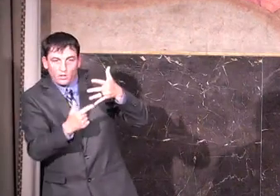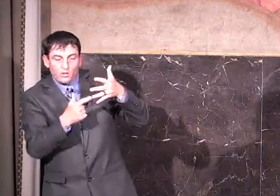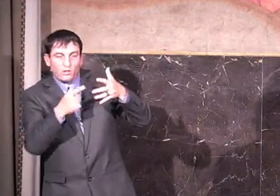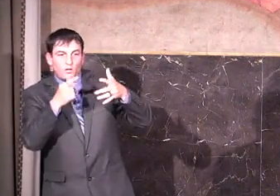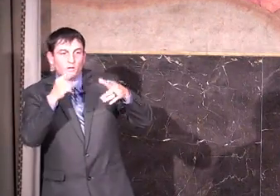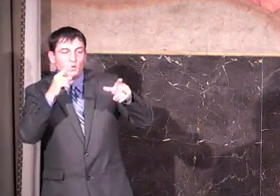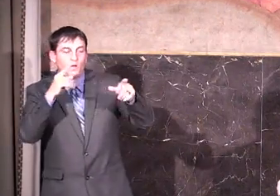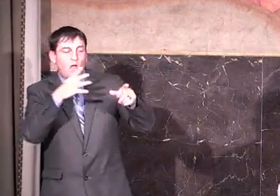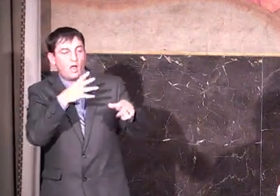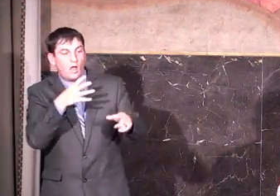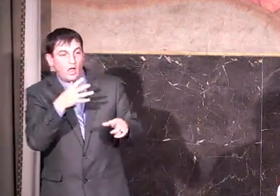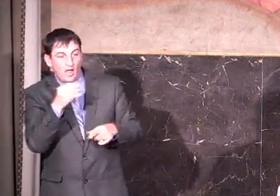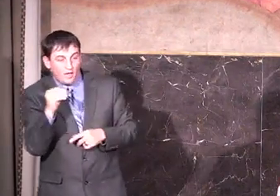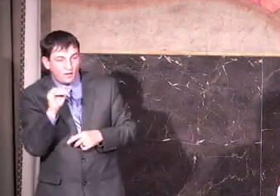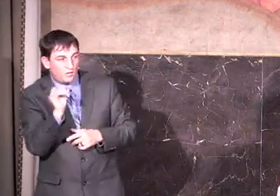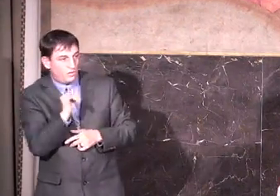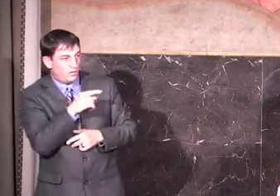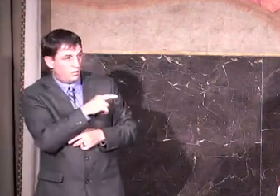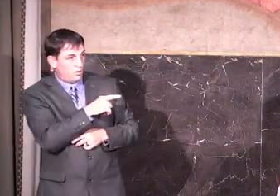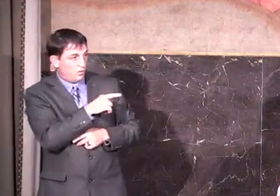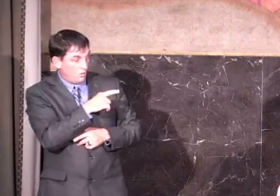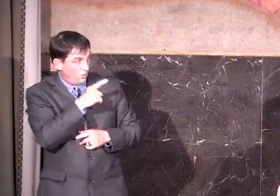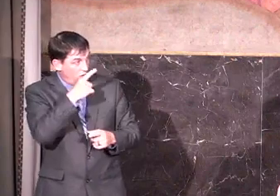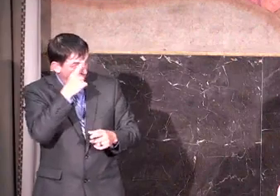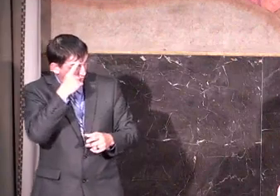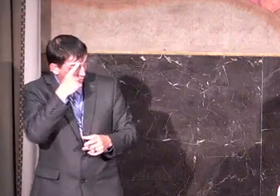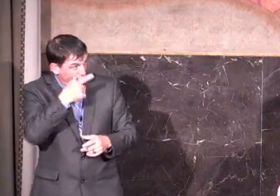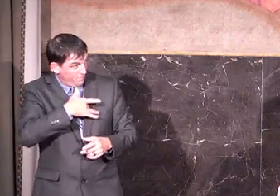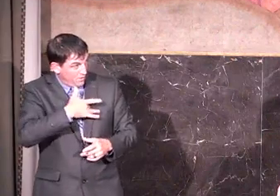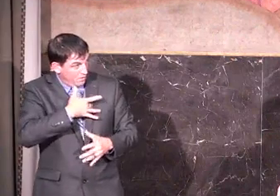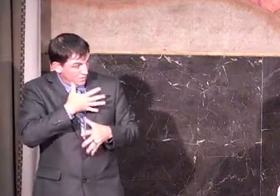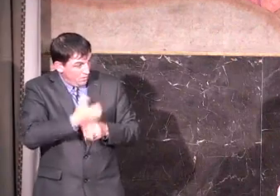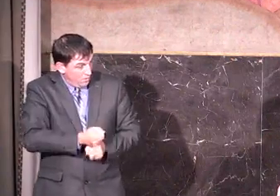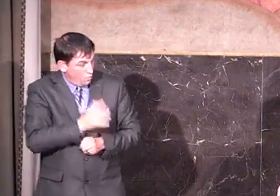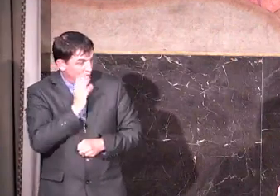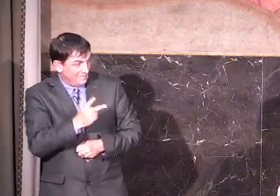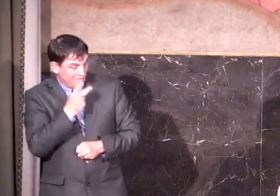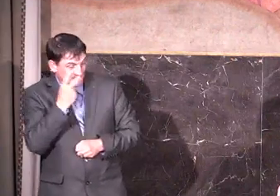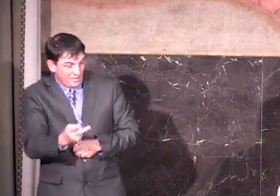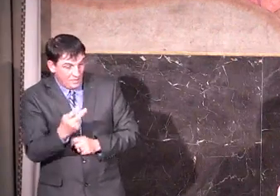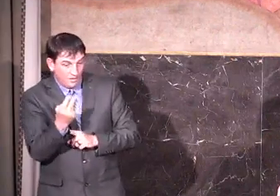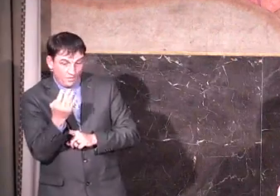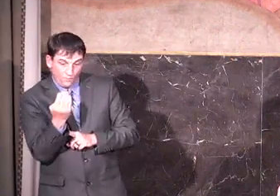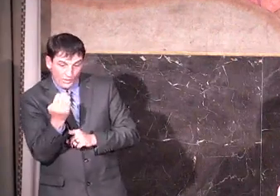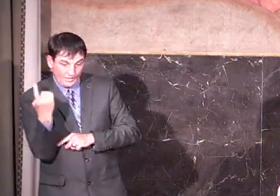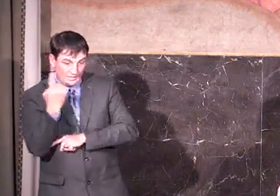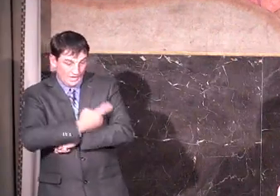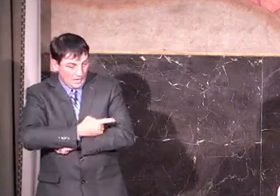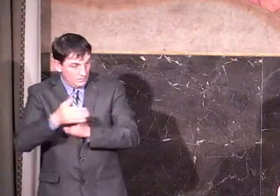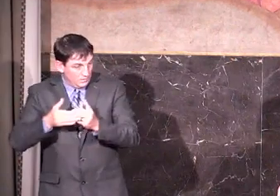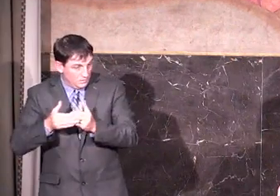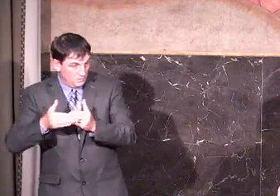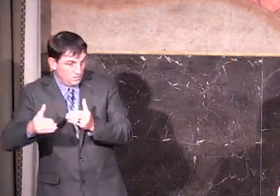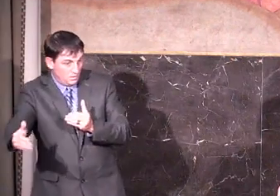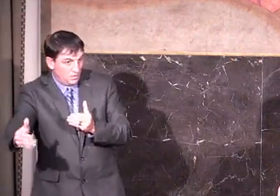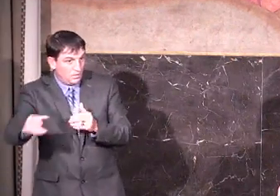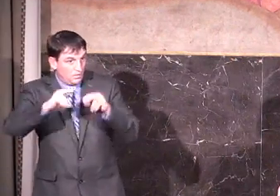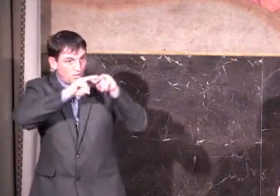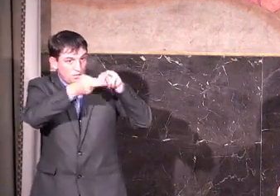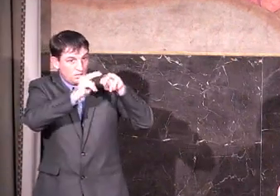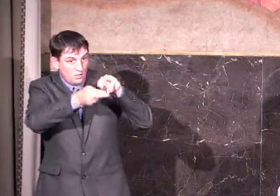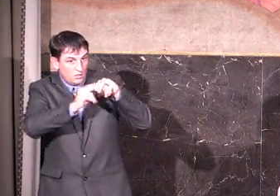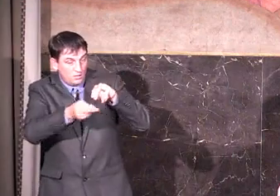you confident that in the next 11 days, we're going to see a 14 straight days of cases decreasing across every